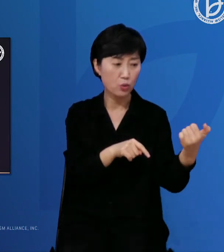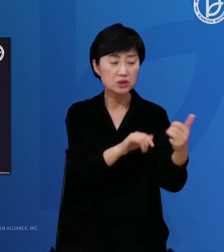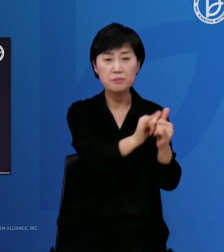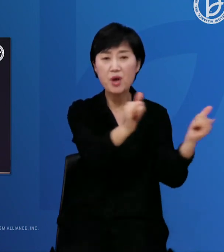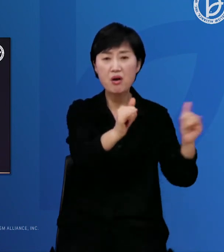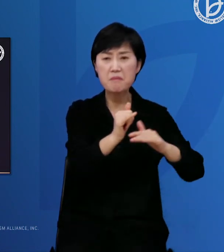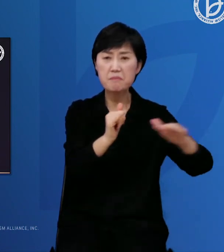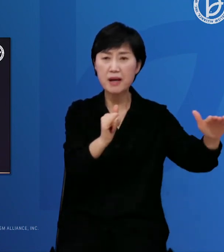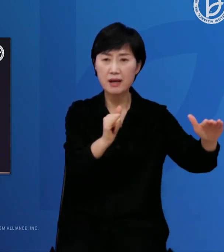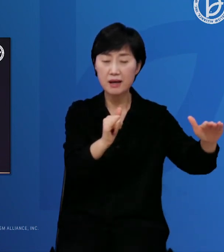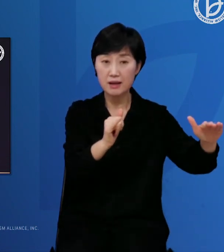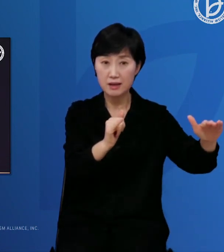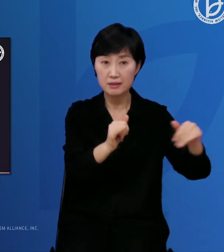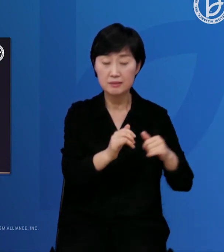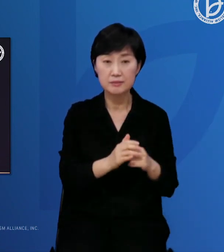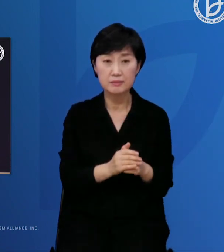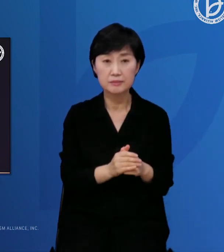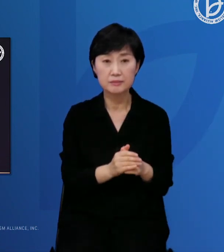Baal.